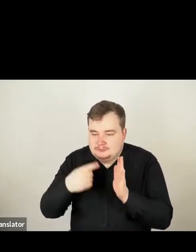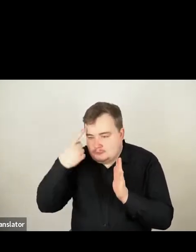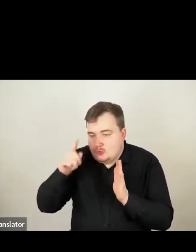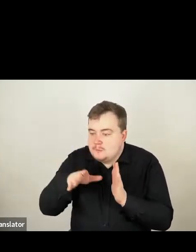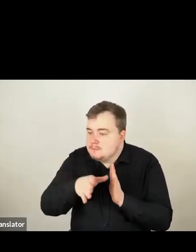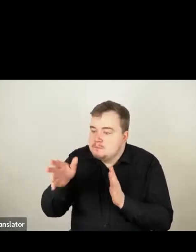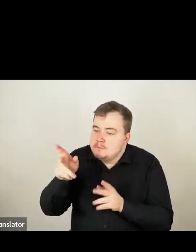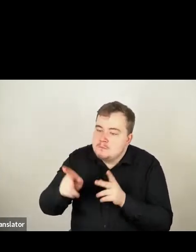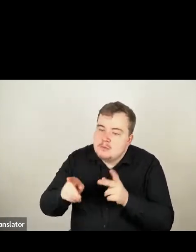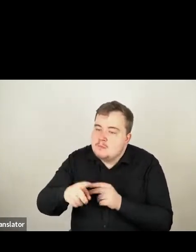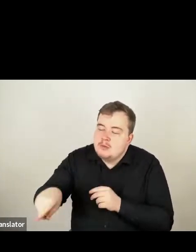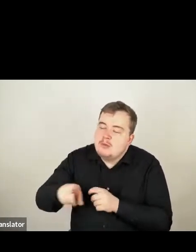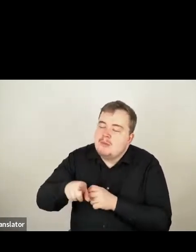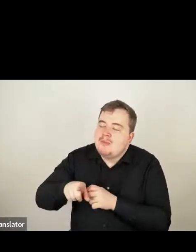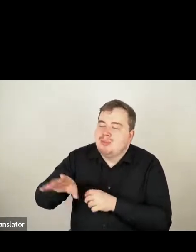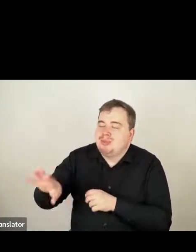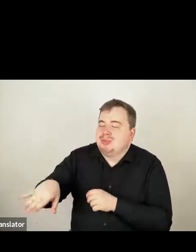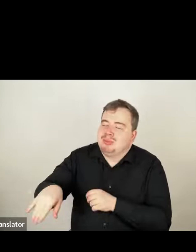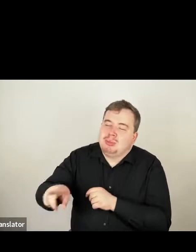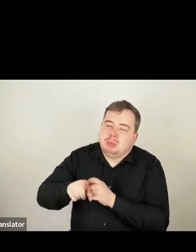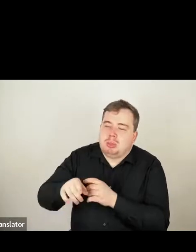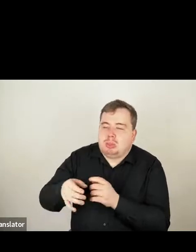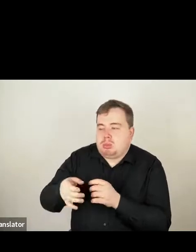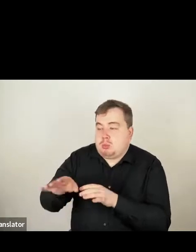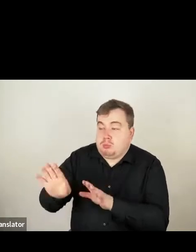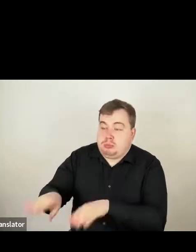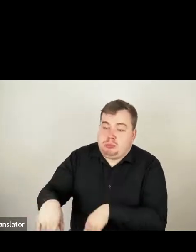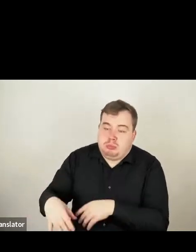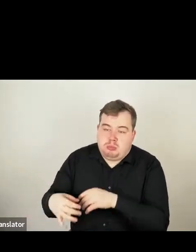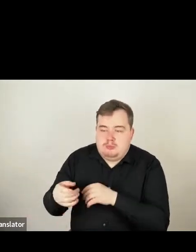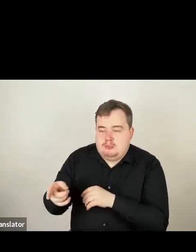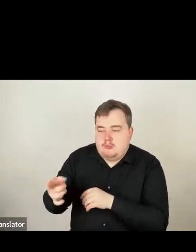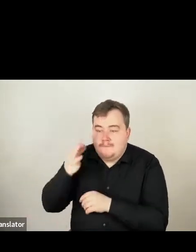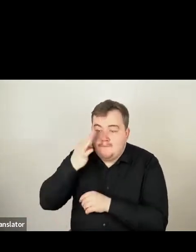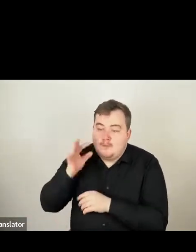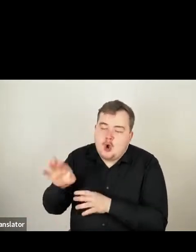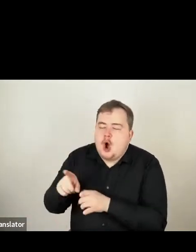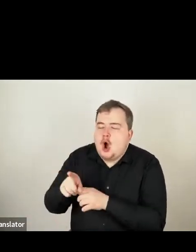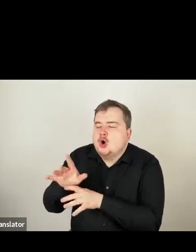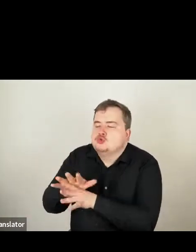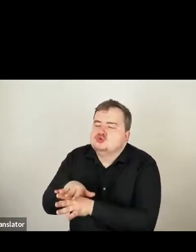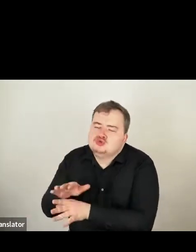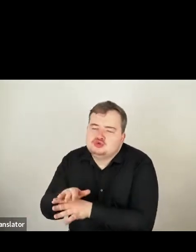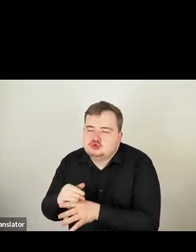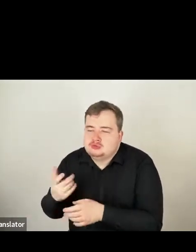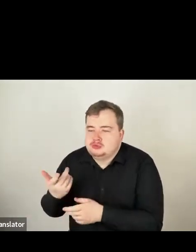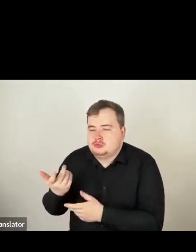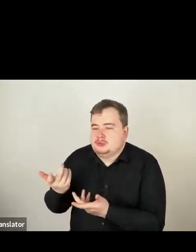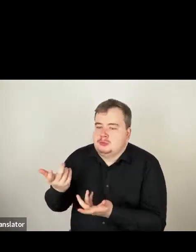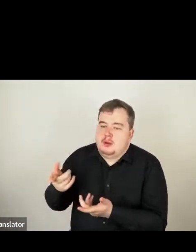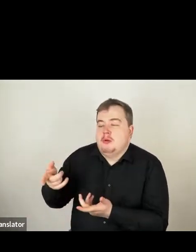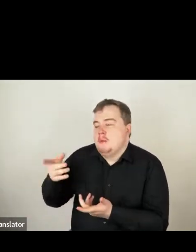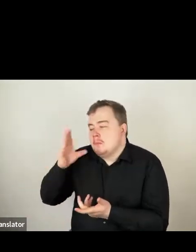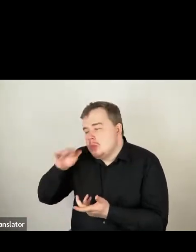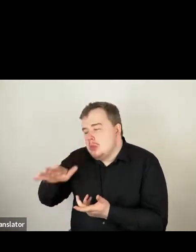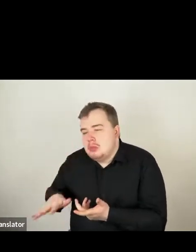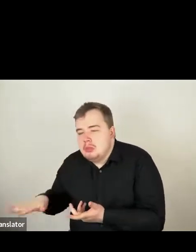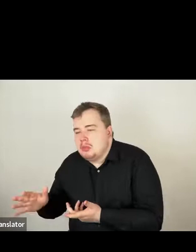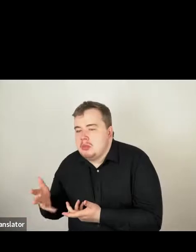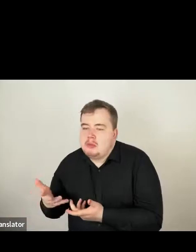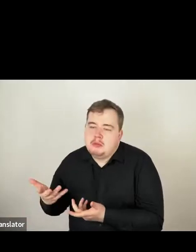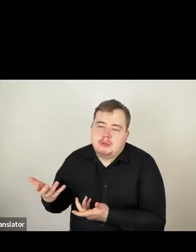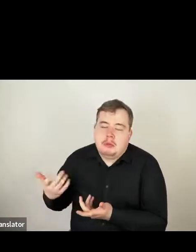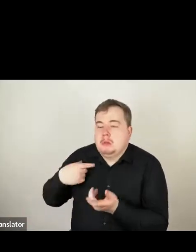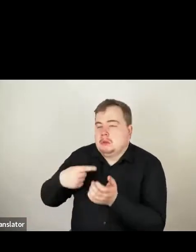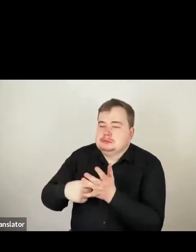women do have a priority, especially those that are chairs of the family, those who are victims of the